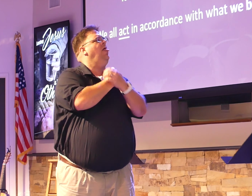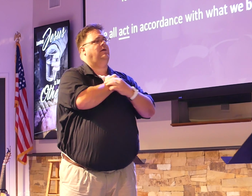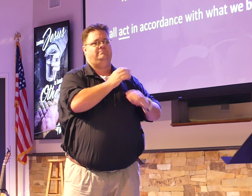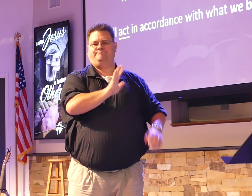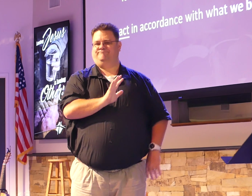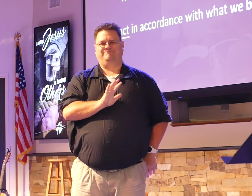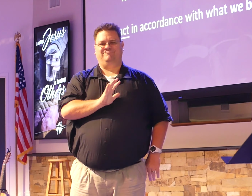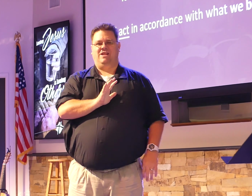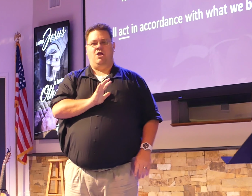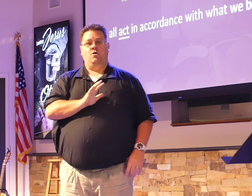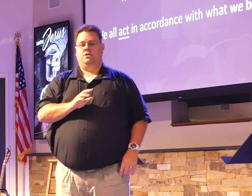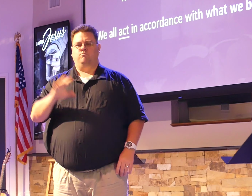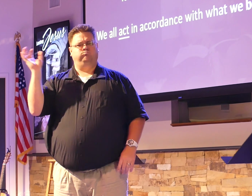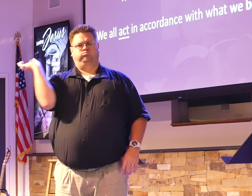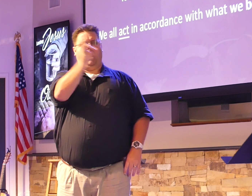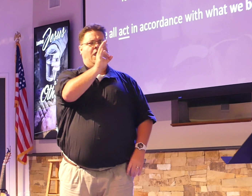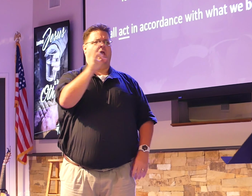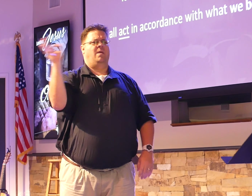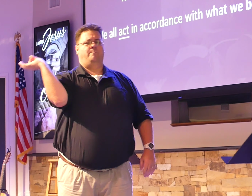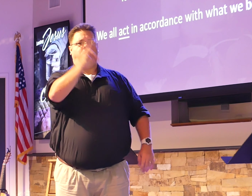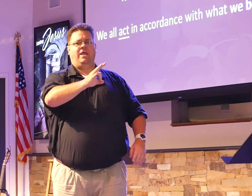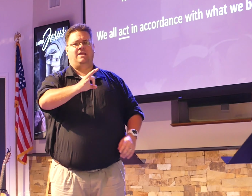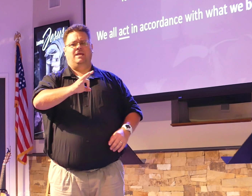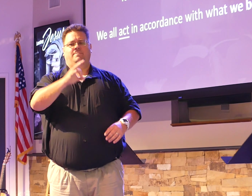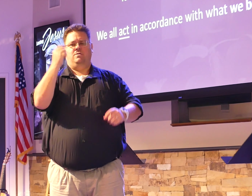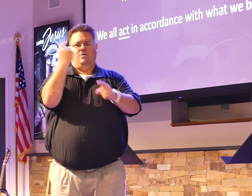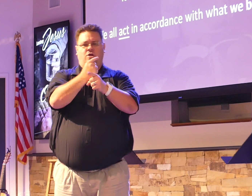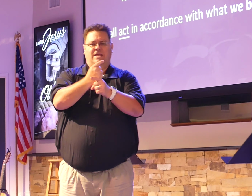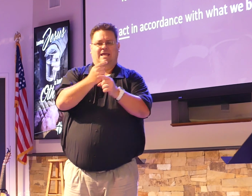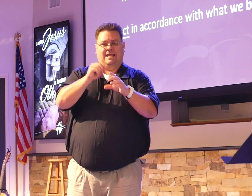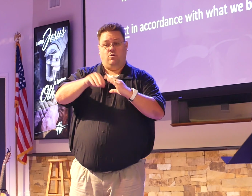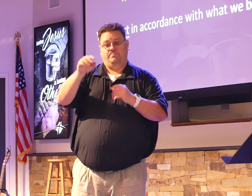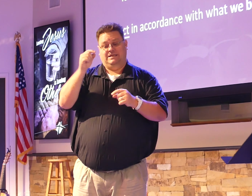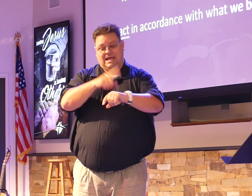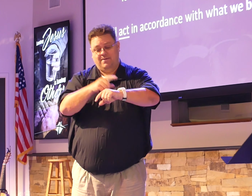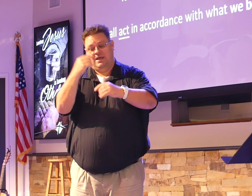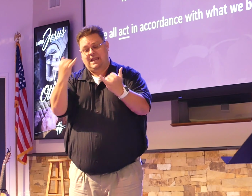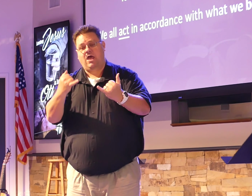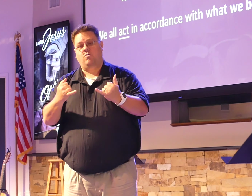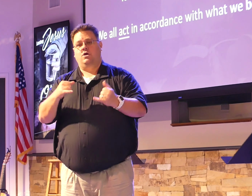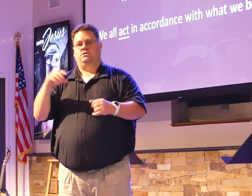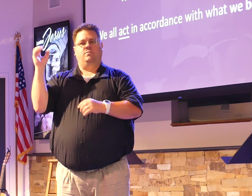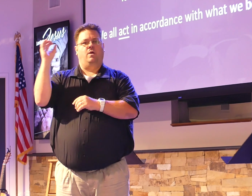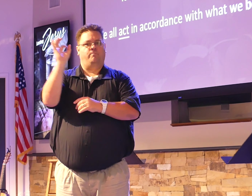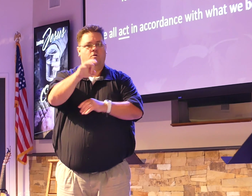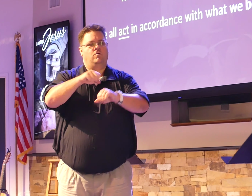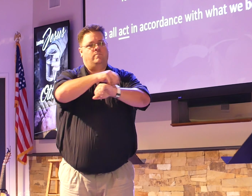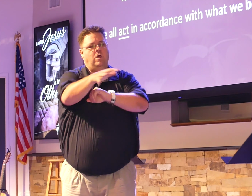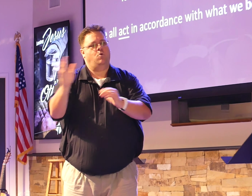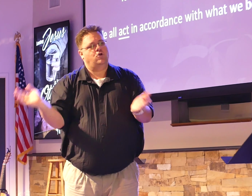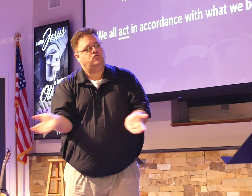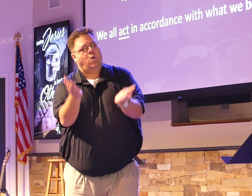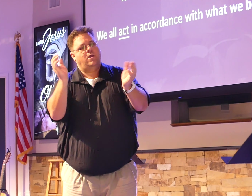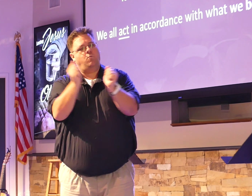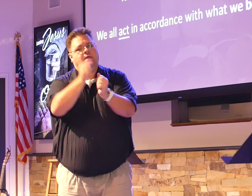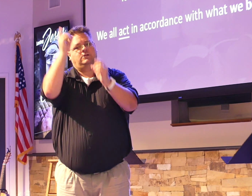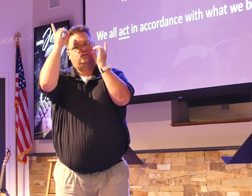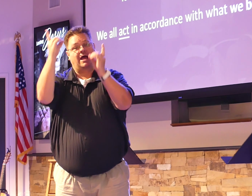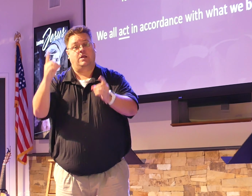Be instant in season, out of season. Reprove, rebuke, exhort, with all of the suffering and doctrine. Look at verse 3. For the time will come when they will